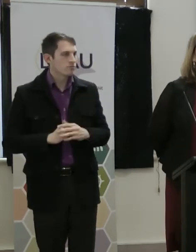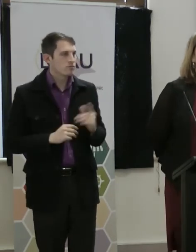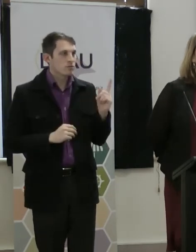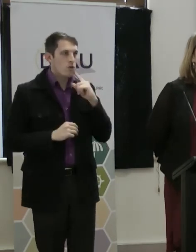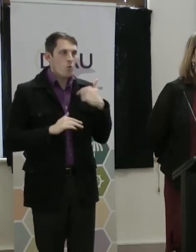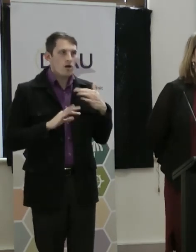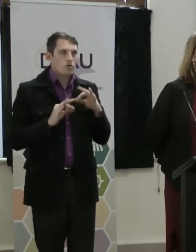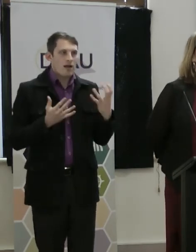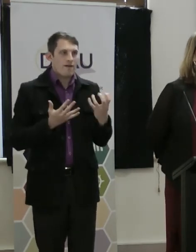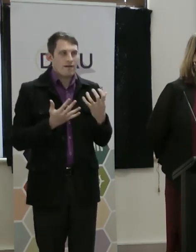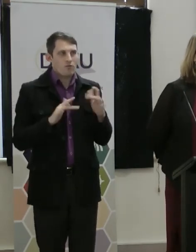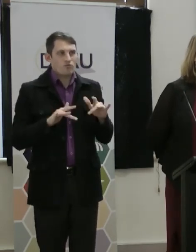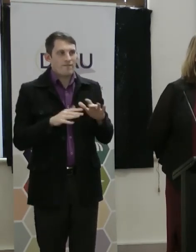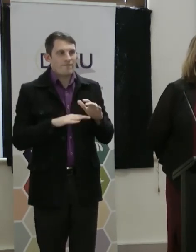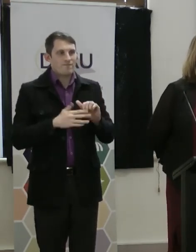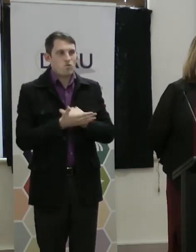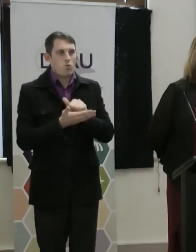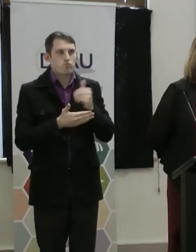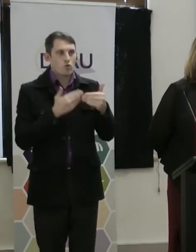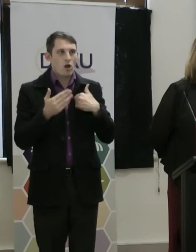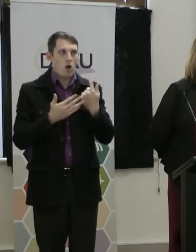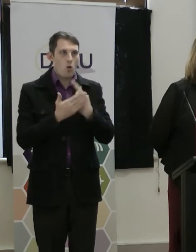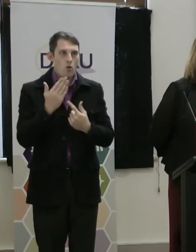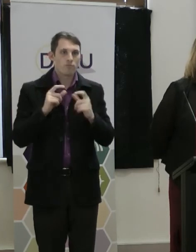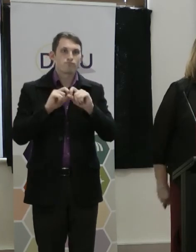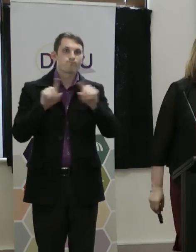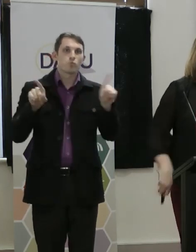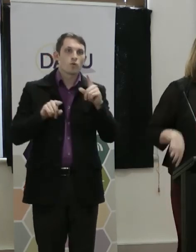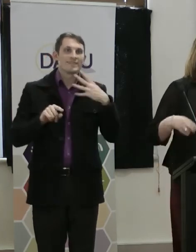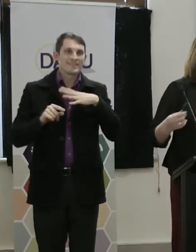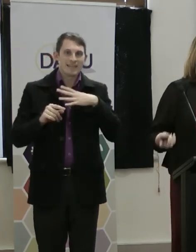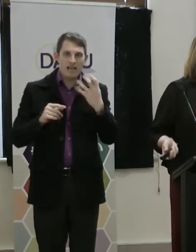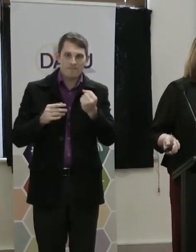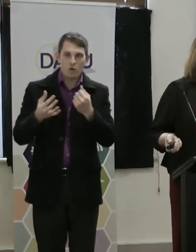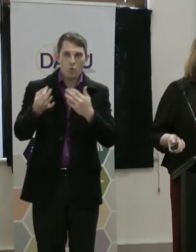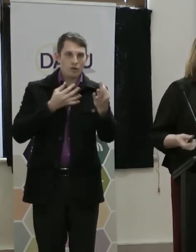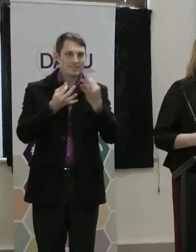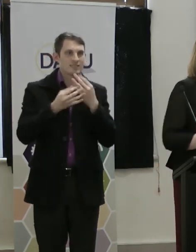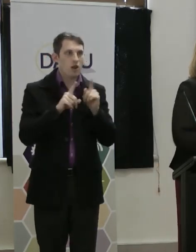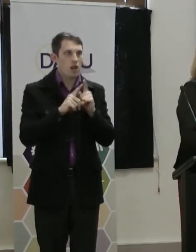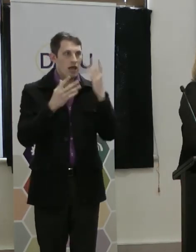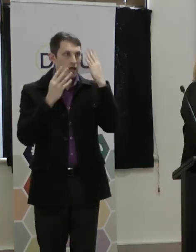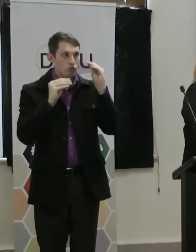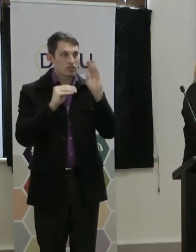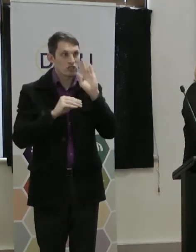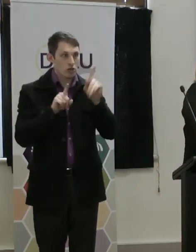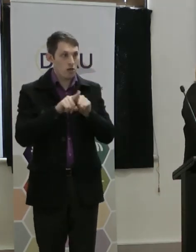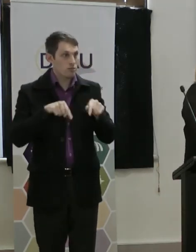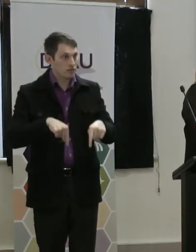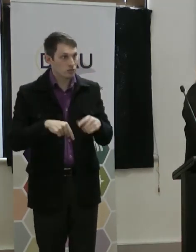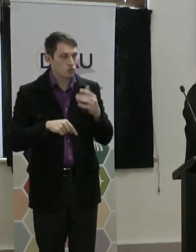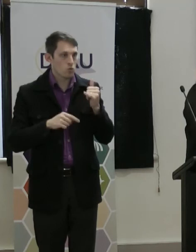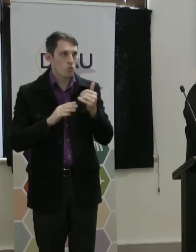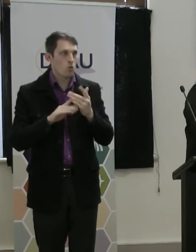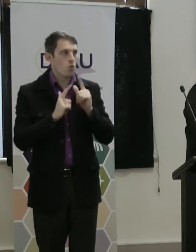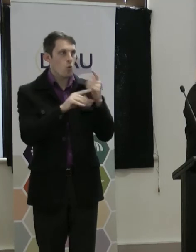any formal processes because we're responding to requests at the moment. So whether it's an education session like this, whether it's going out and talking to working groups